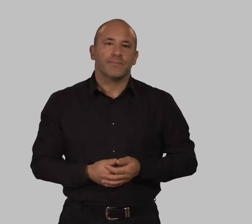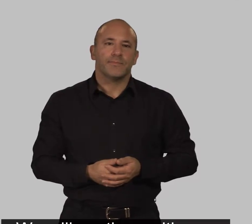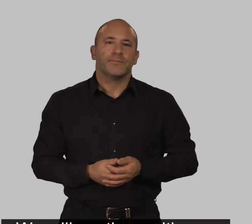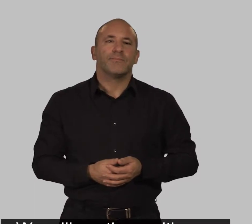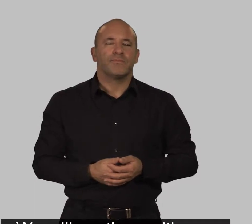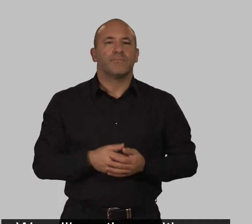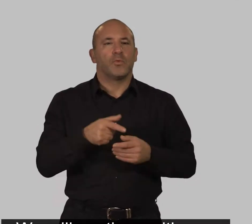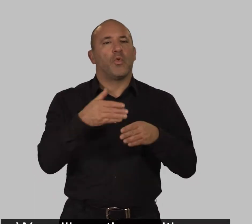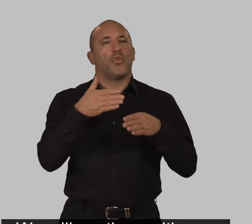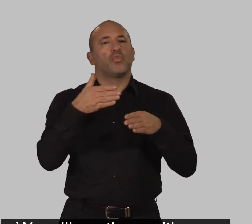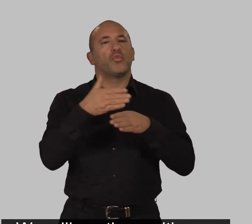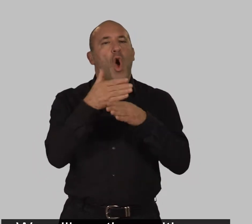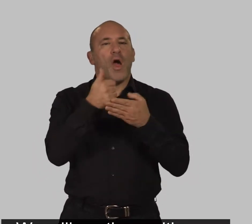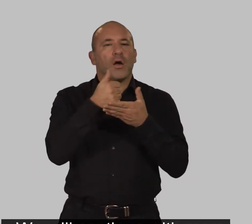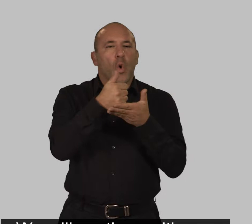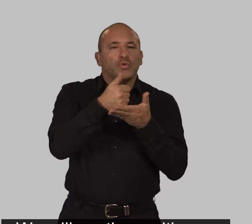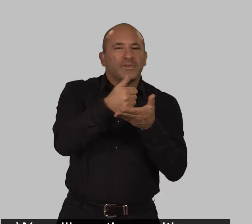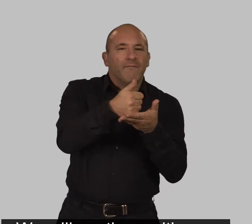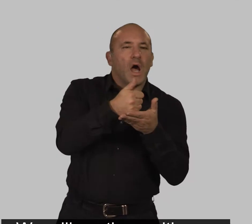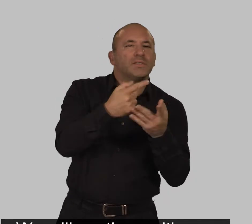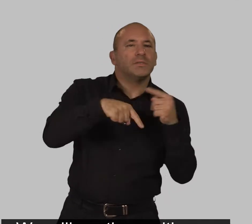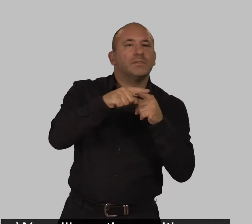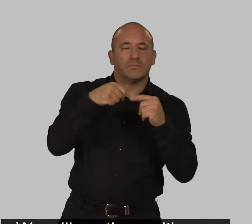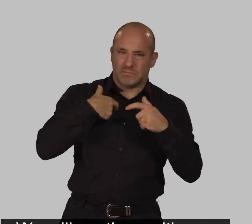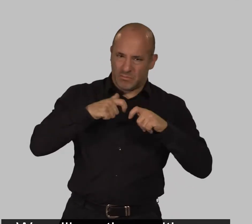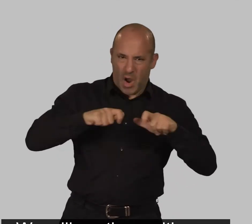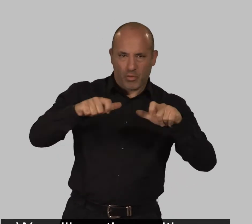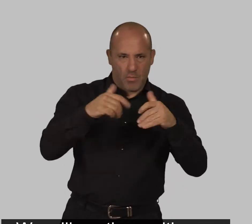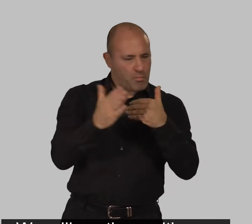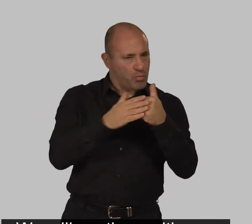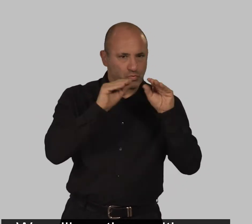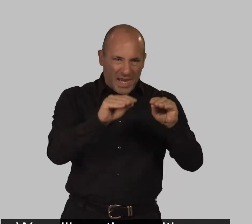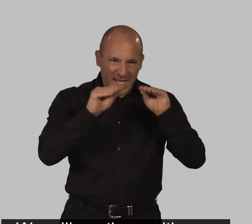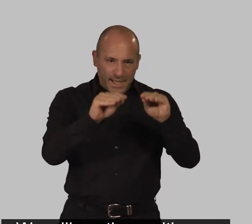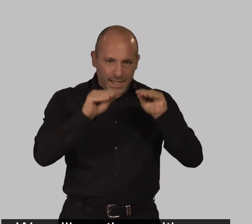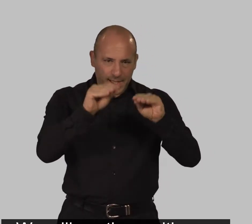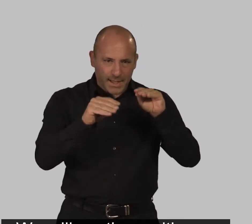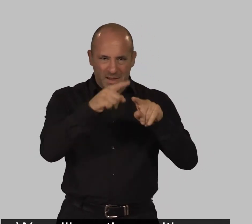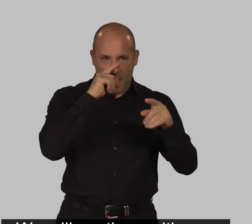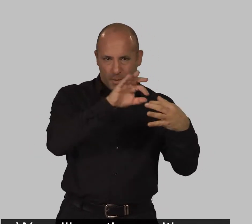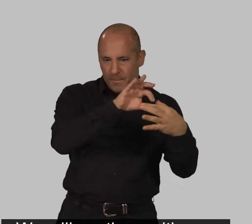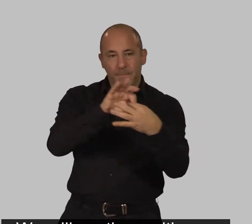We will continue with more training to help work coaches work better with people they are helping.